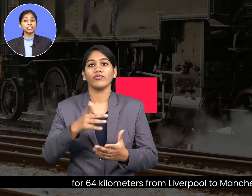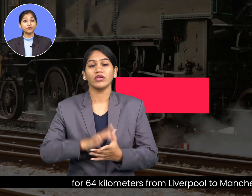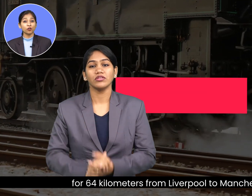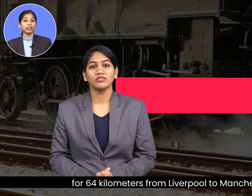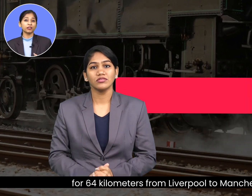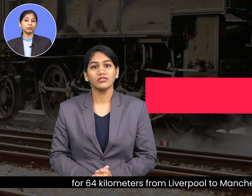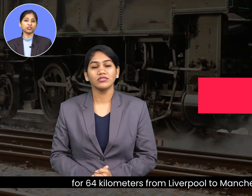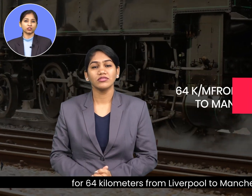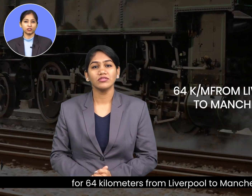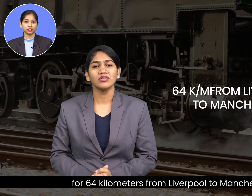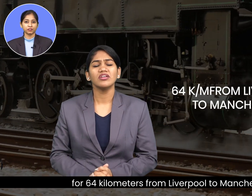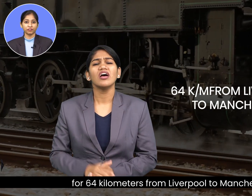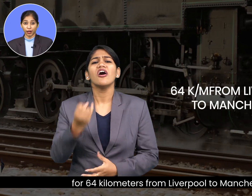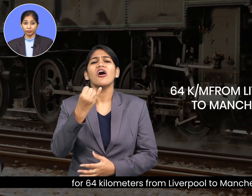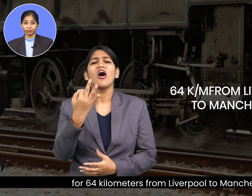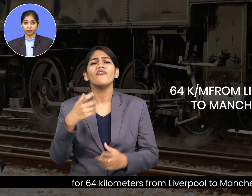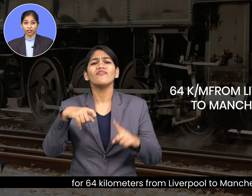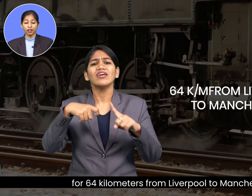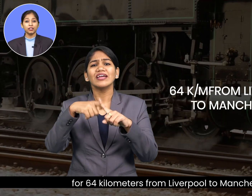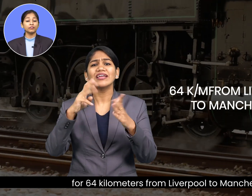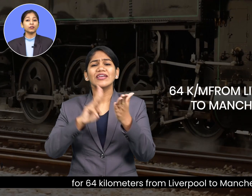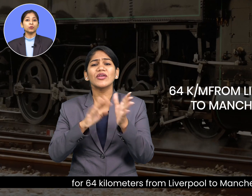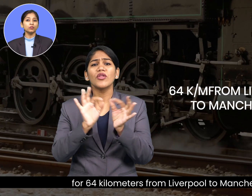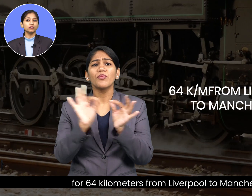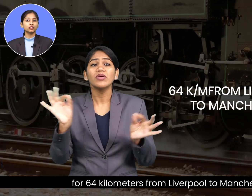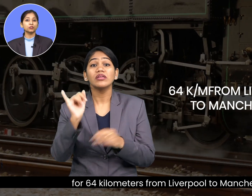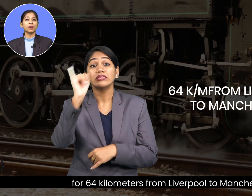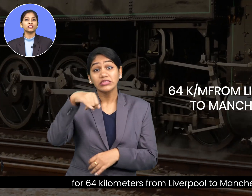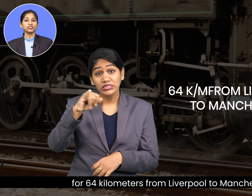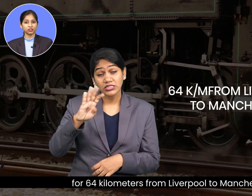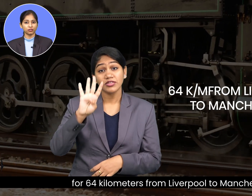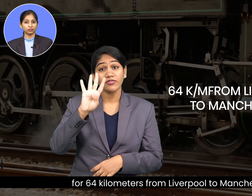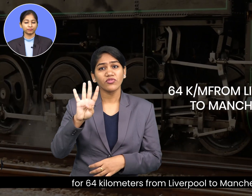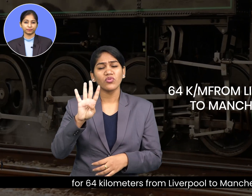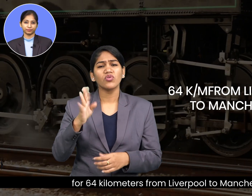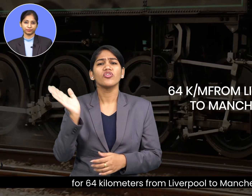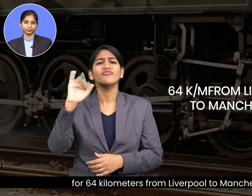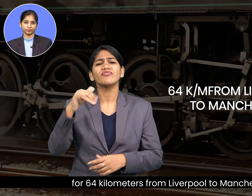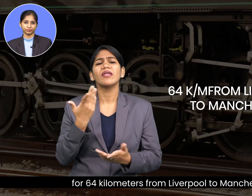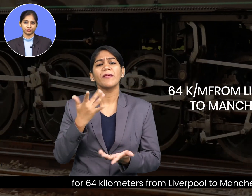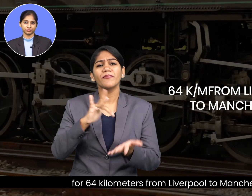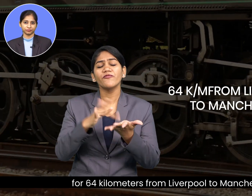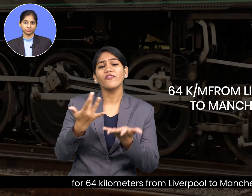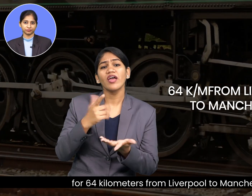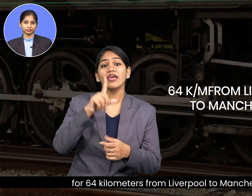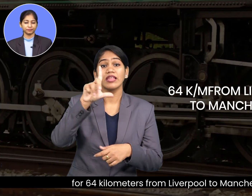For 64 kilometers from Liverpool to Manchester.